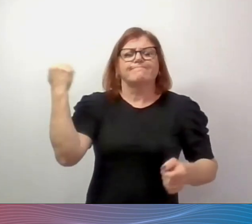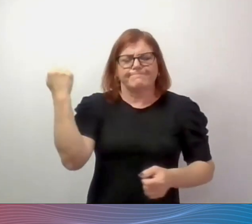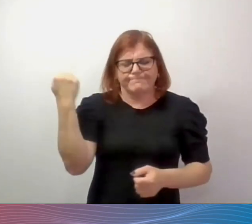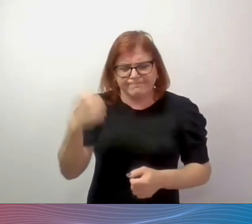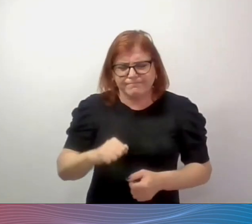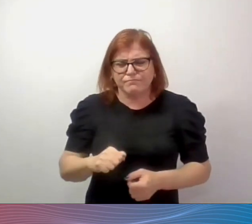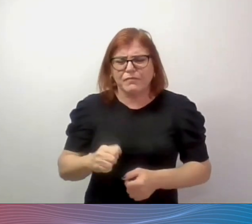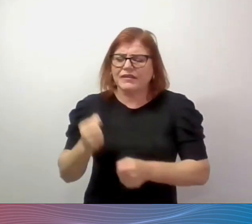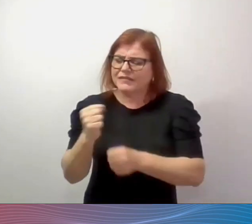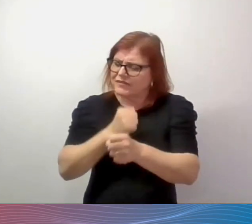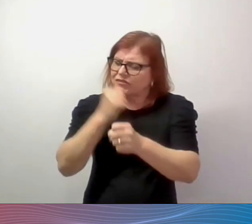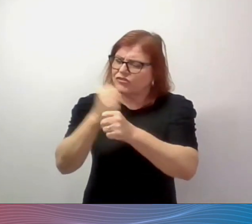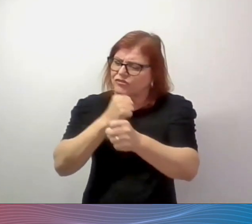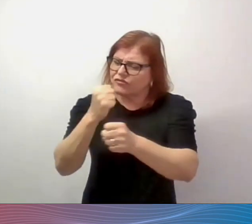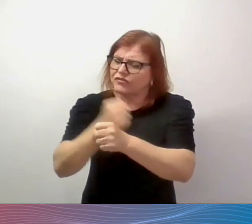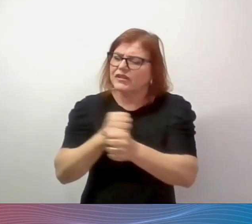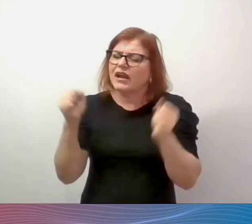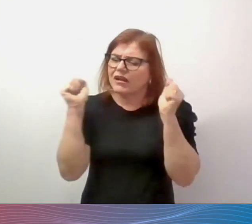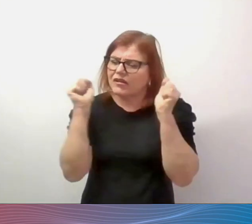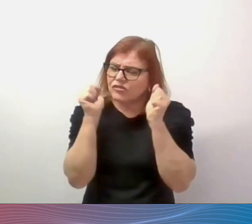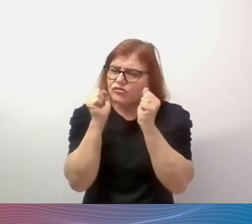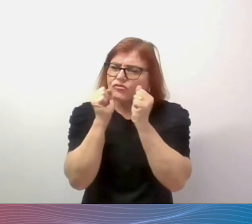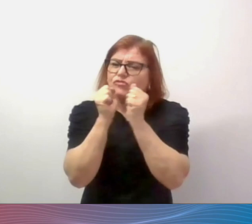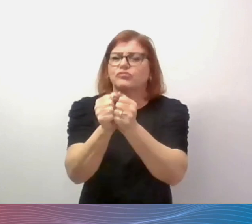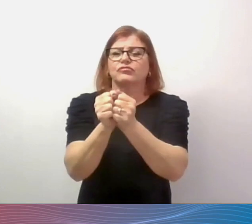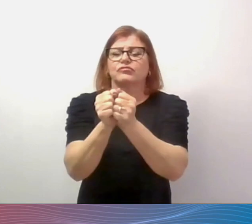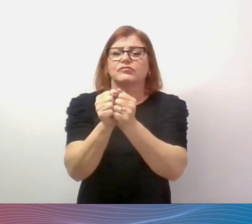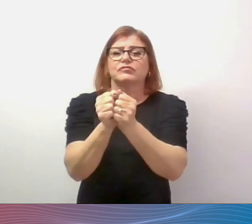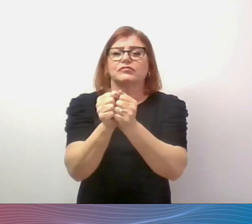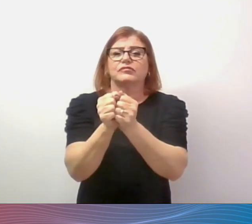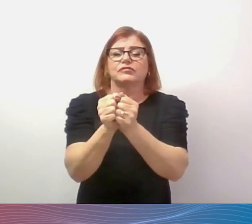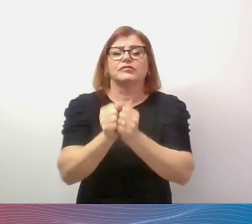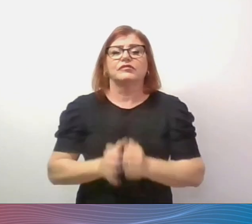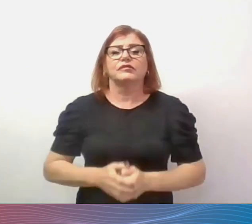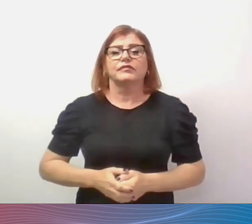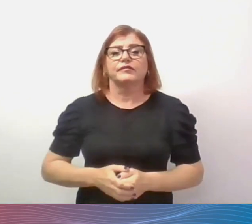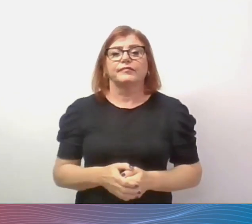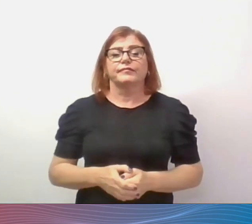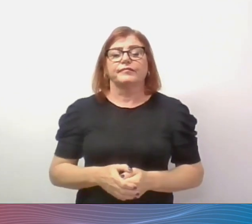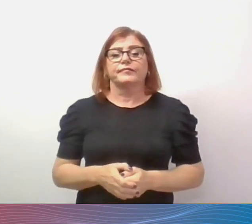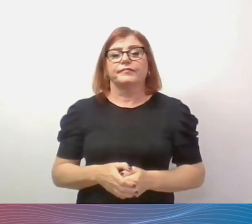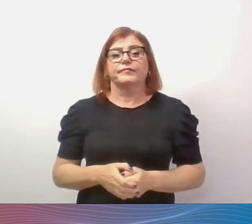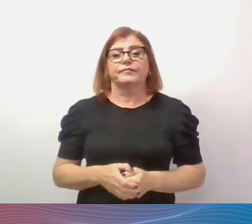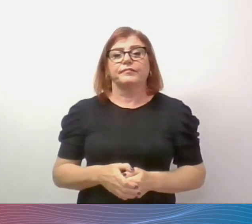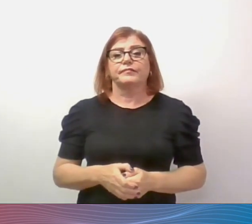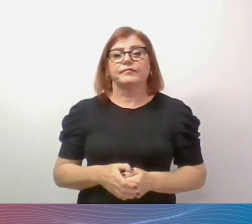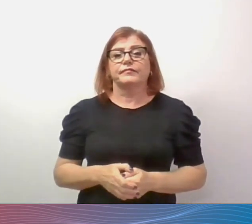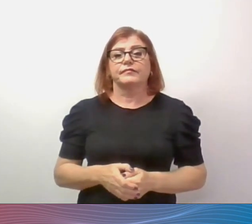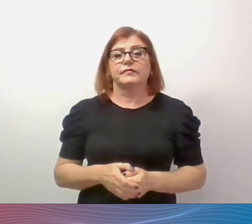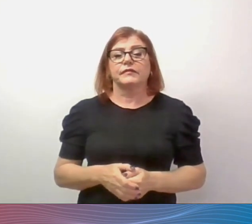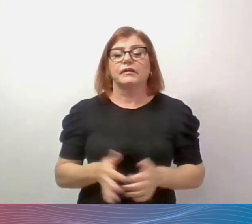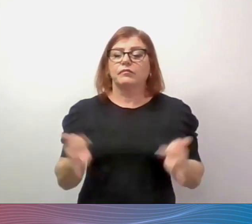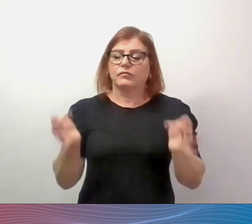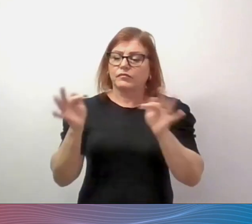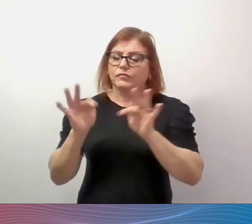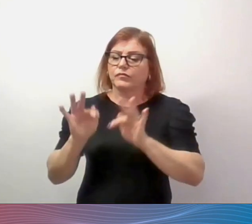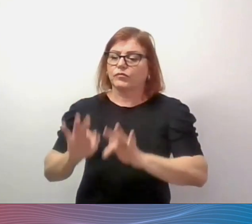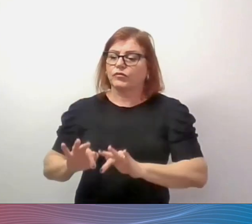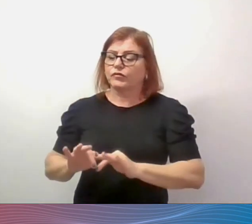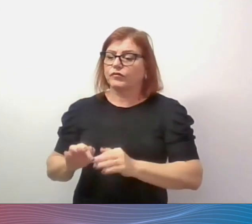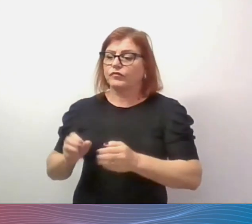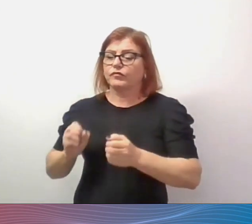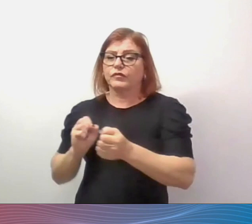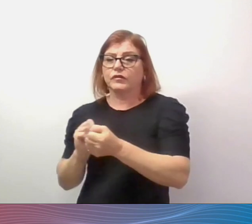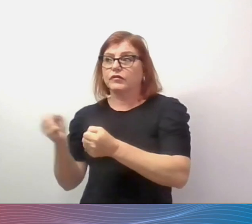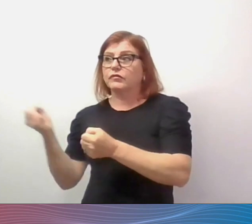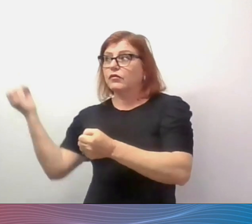com os outros. We are capable of being edified, built up with others. E por fim, o fluir dessa graça não só